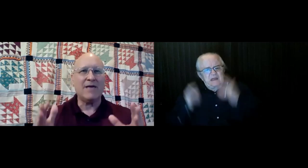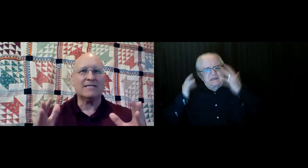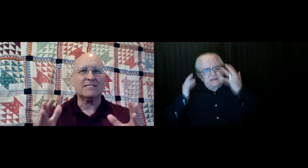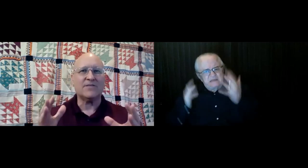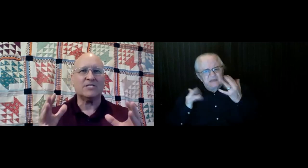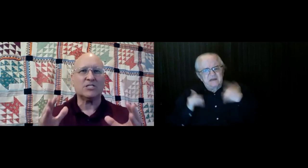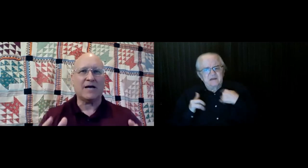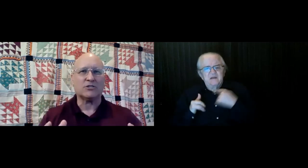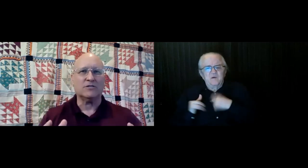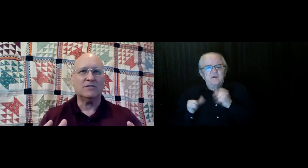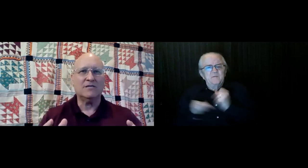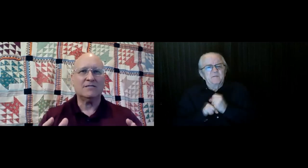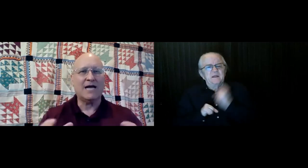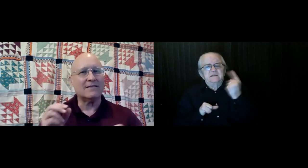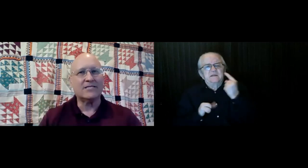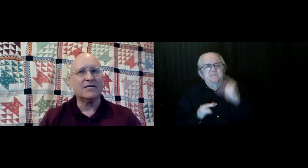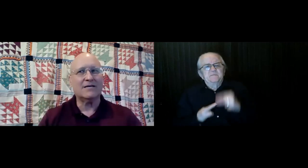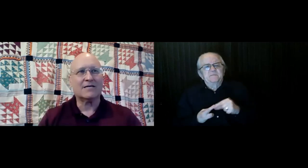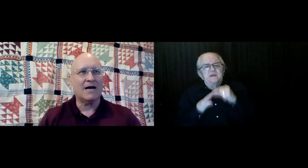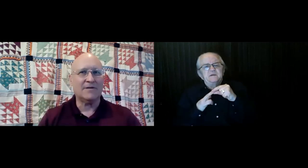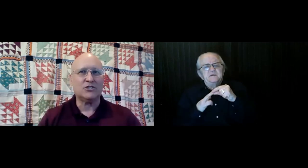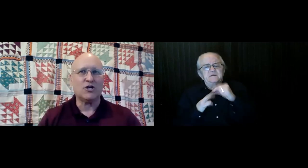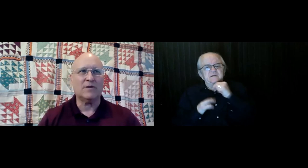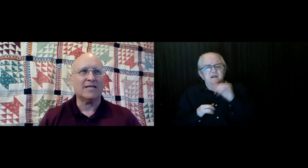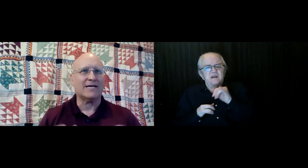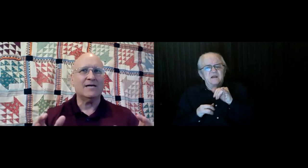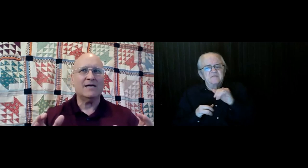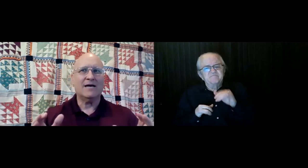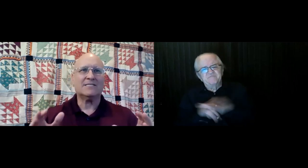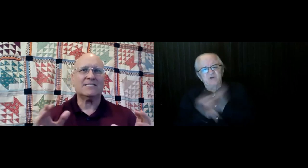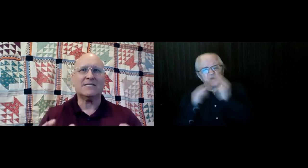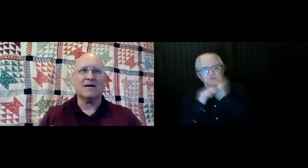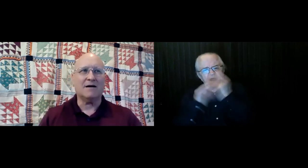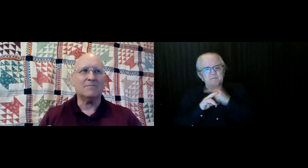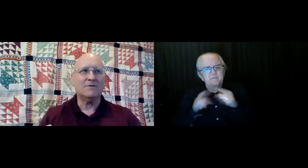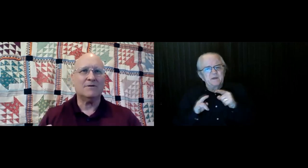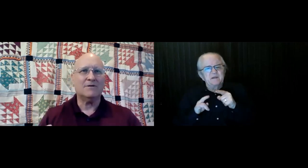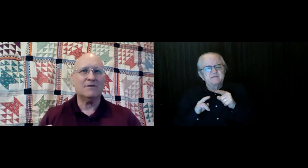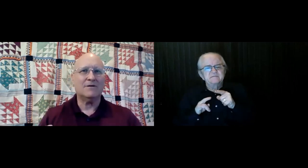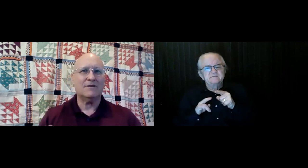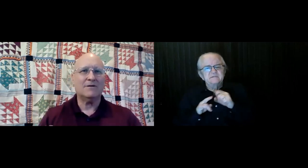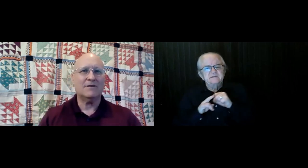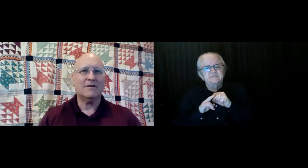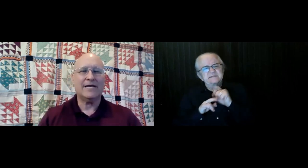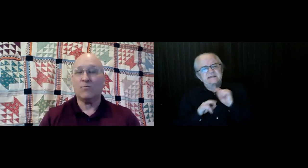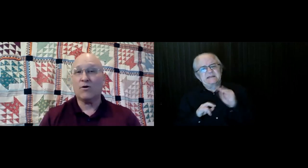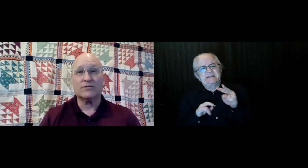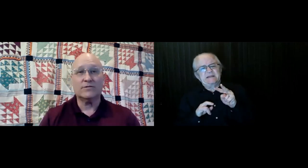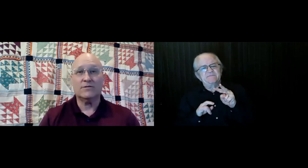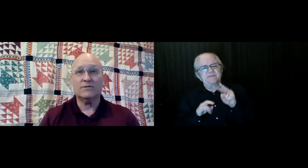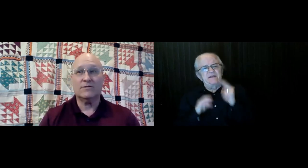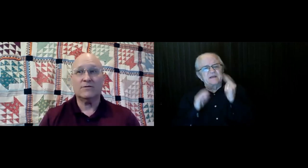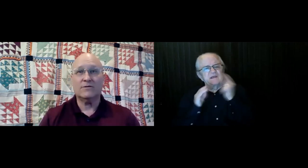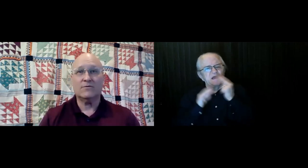and make it something special. Not like a comedy show, but like a sitcom. And it